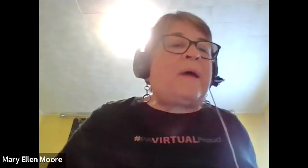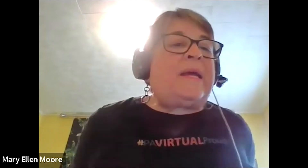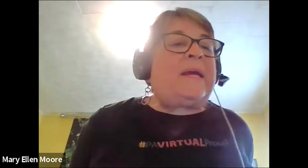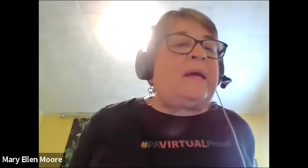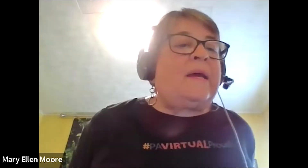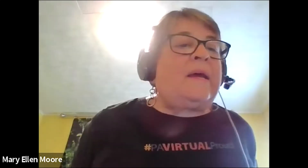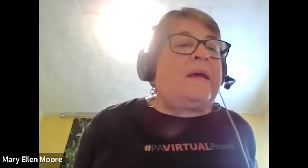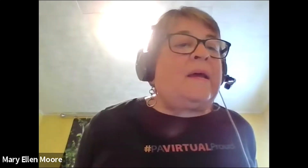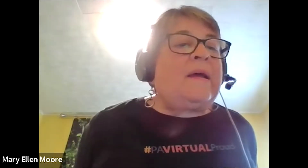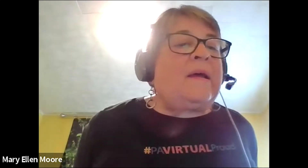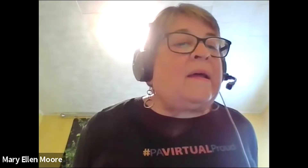ready.